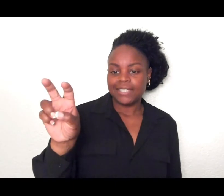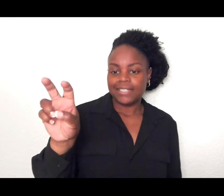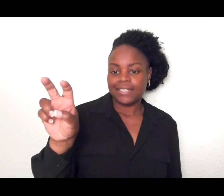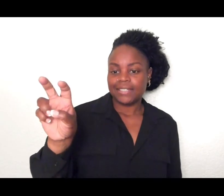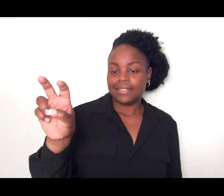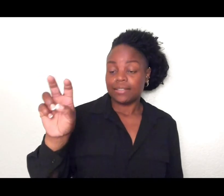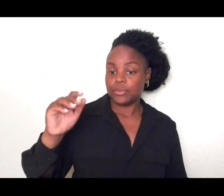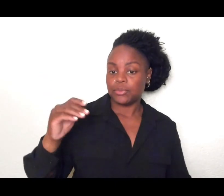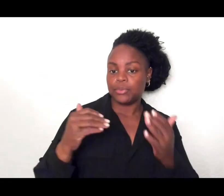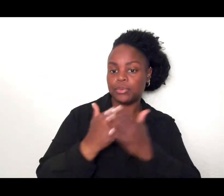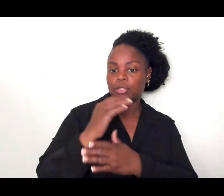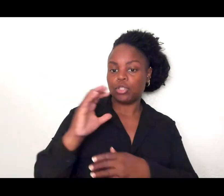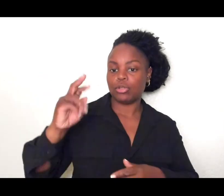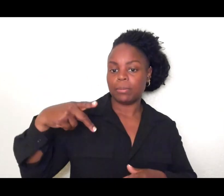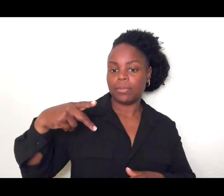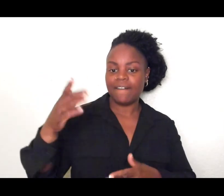try.